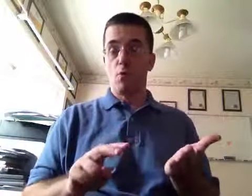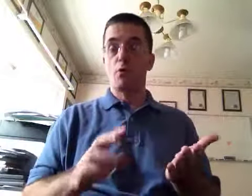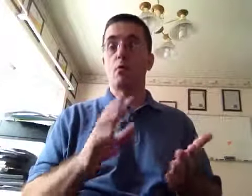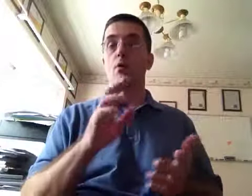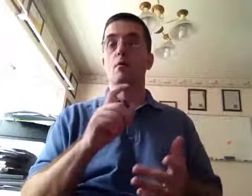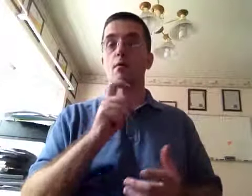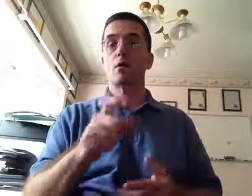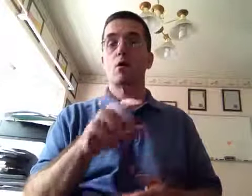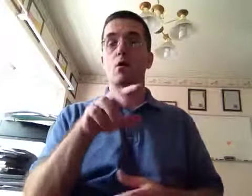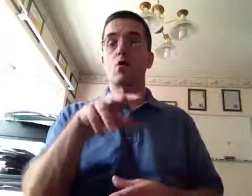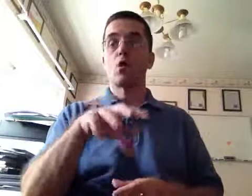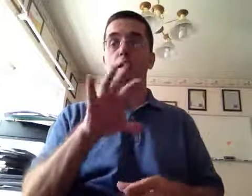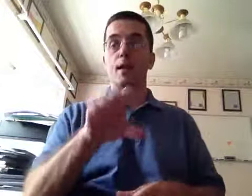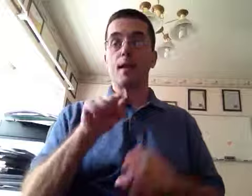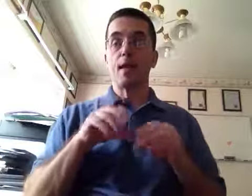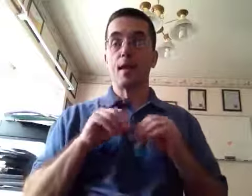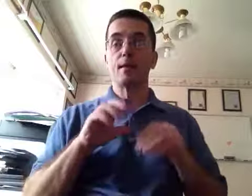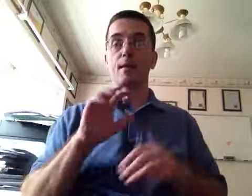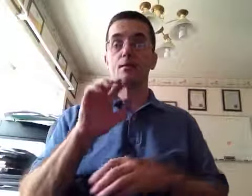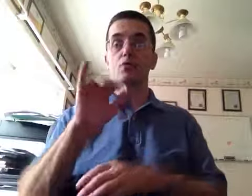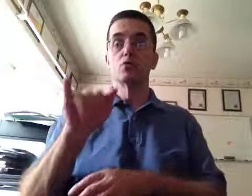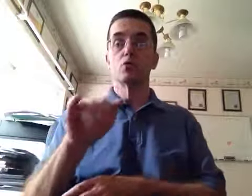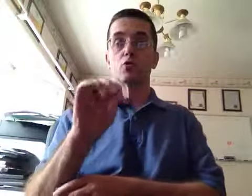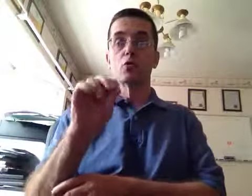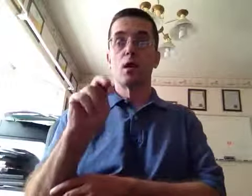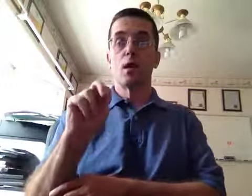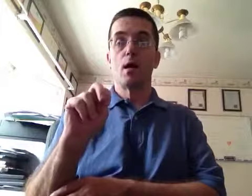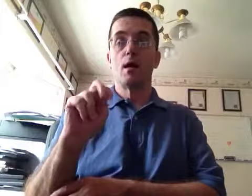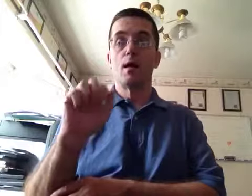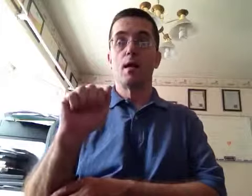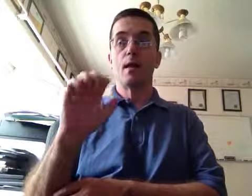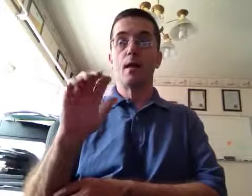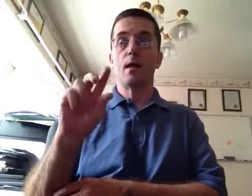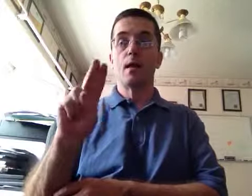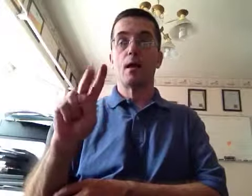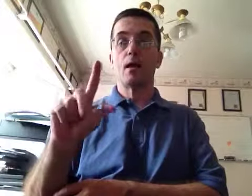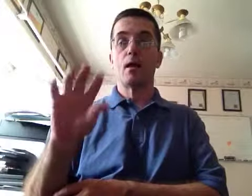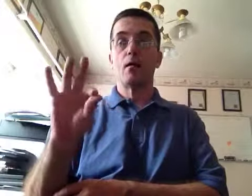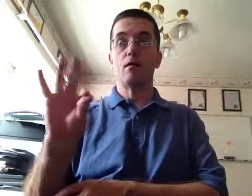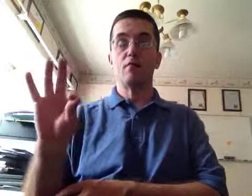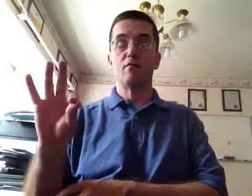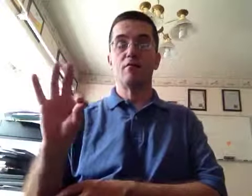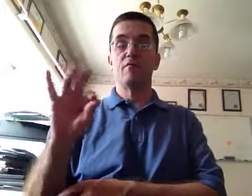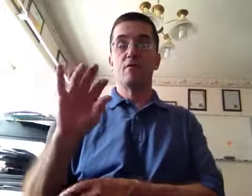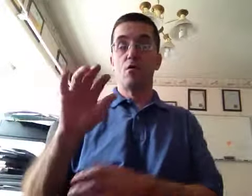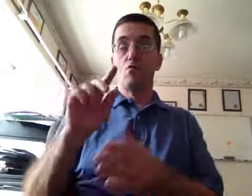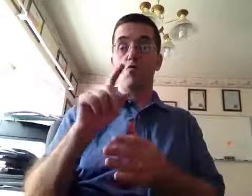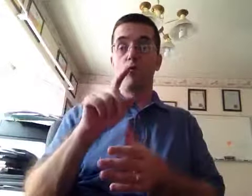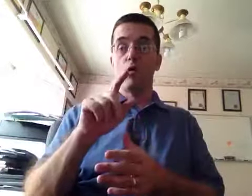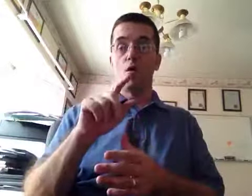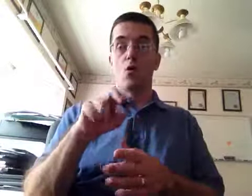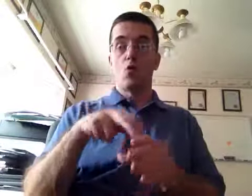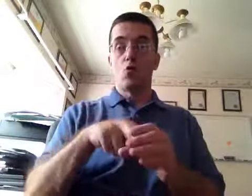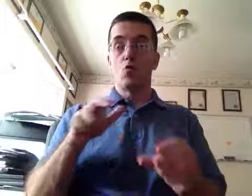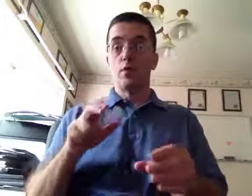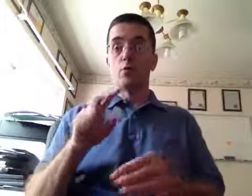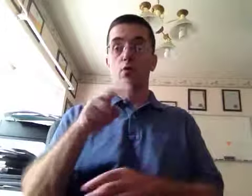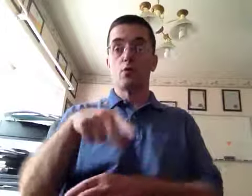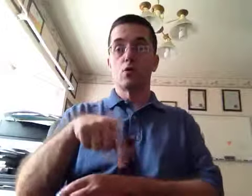Go get Quitter by John Acuff and read that book. Get Who Moved My Cheese by Spencer Johnson and read that book. Both of those are quick